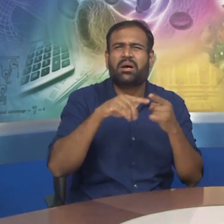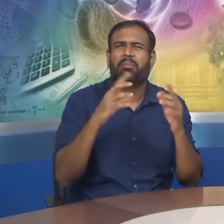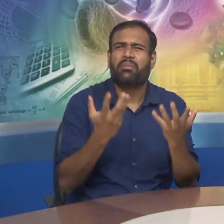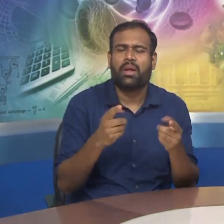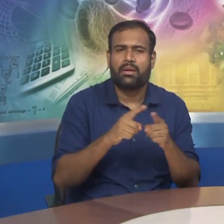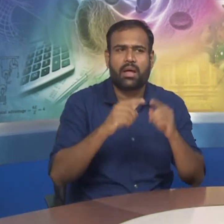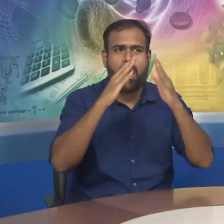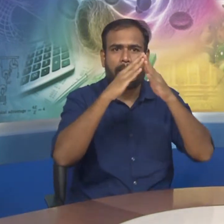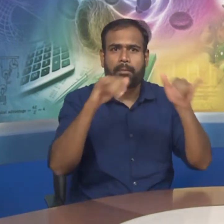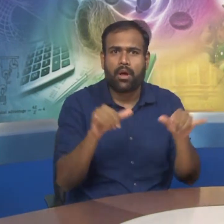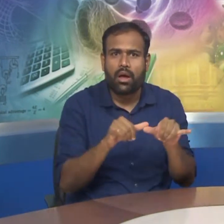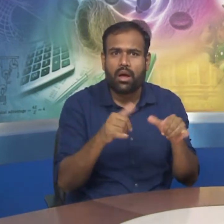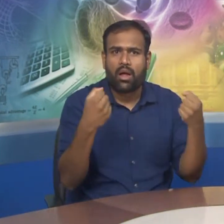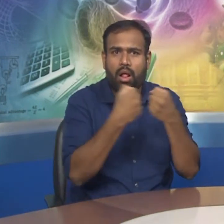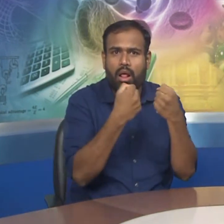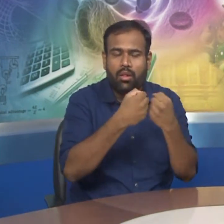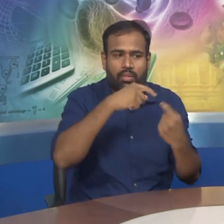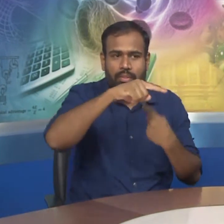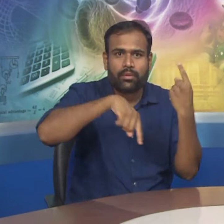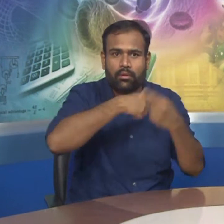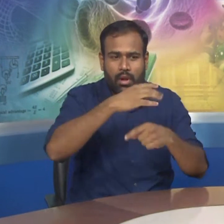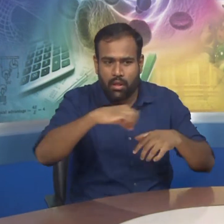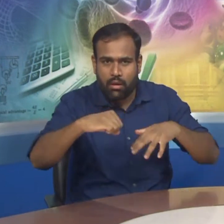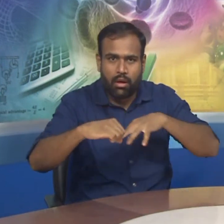Let us now understand the appeals in civil cases.